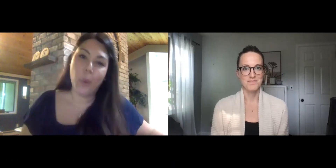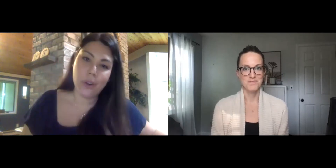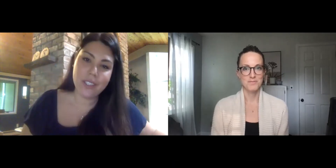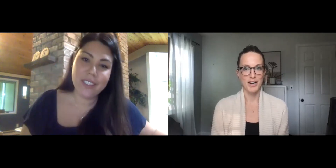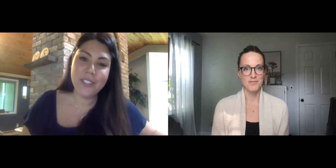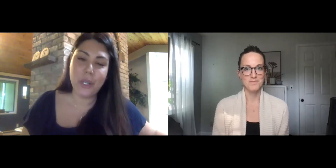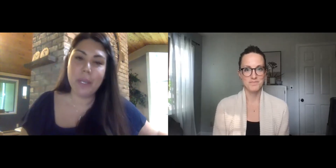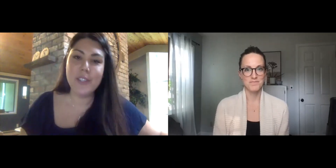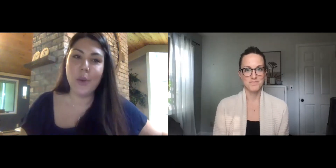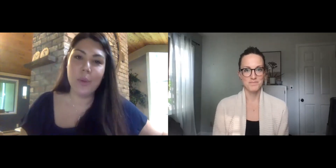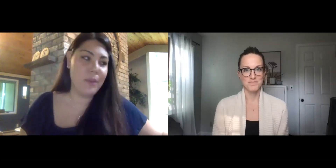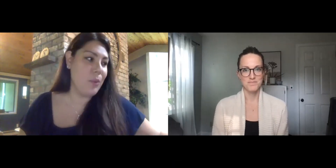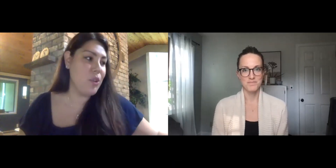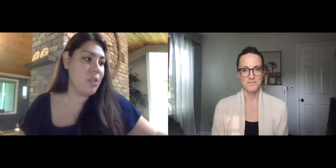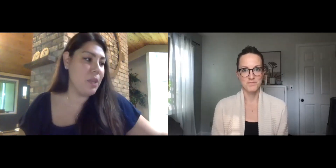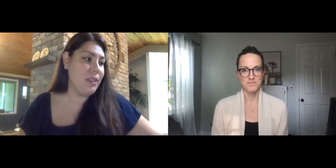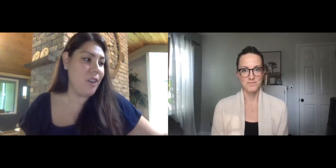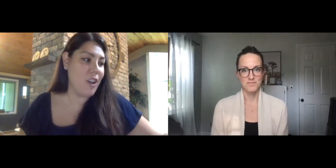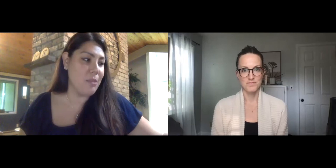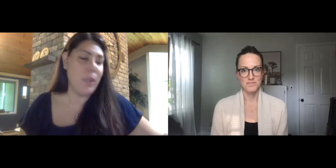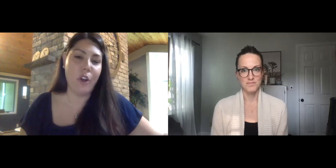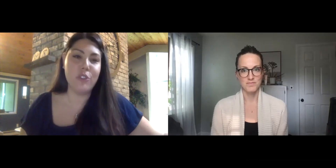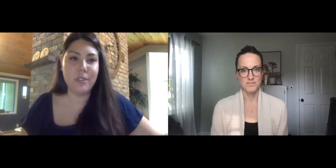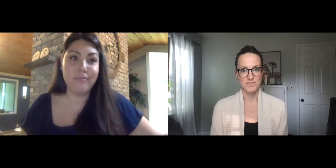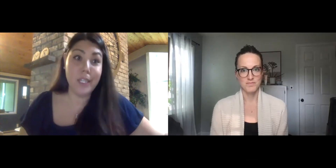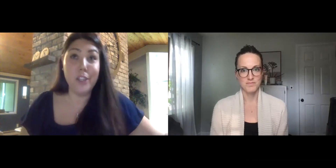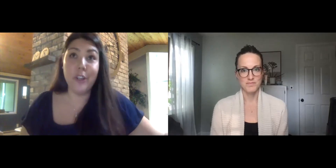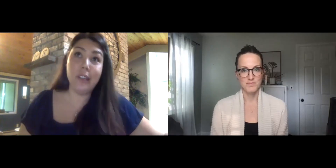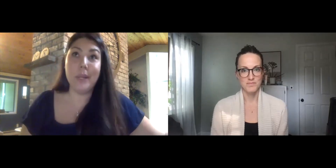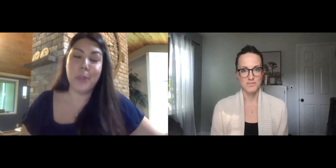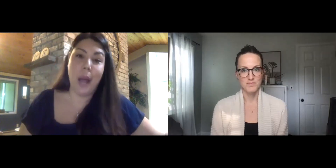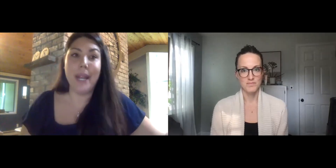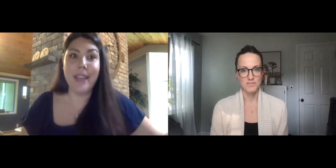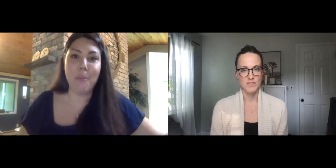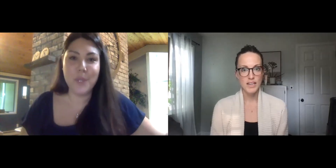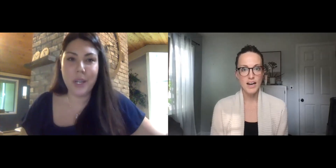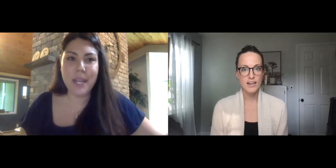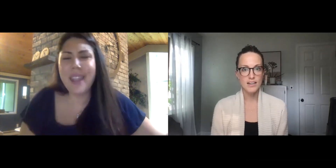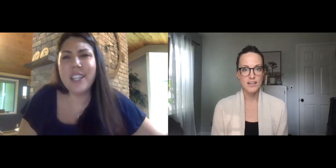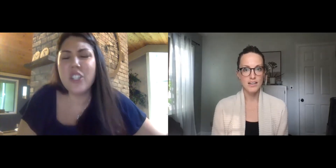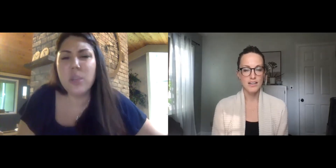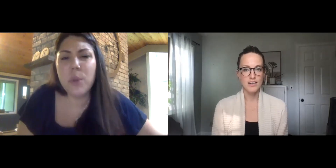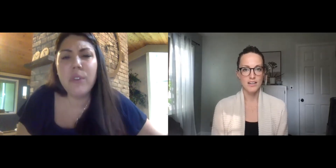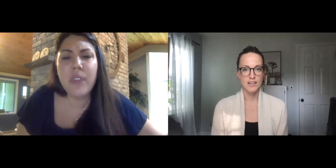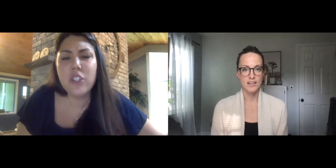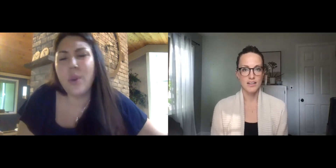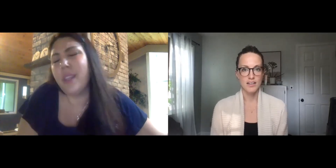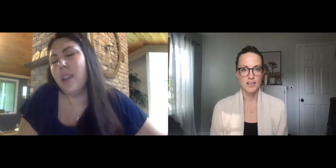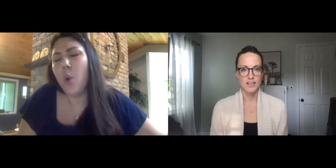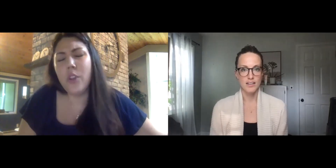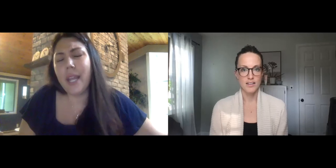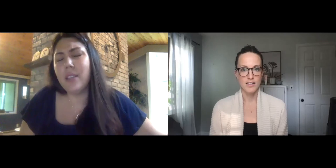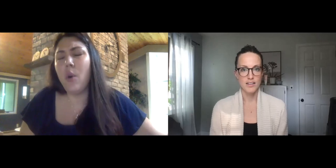our world. Right. You know what I mean? So it would just be awesome if we could all just learn a little bit to accommodate them. You know what I mean? It's just a beautiful thing too. And